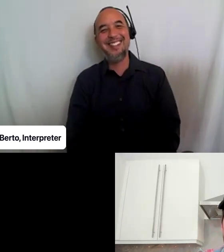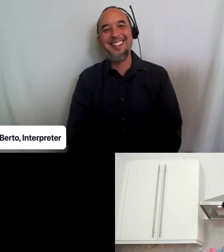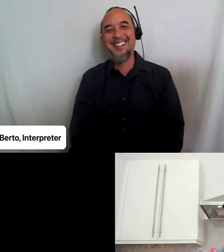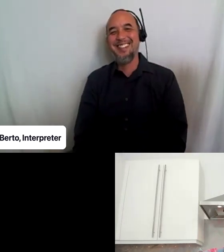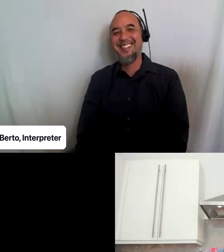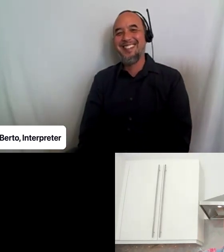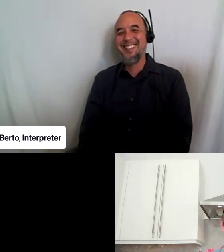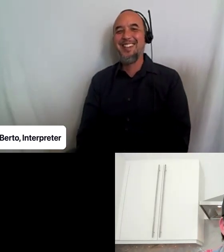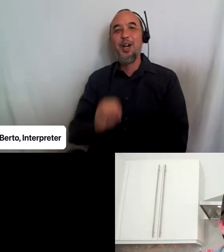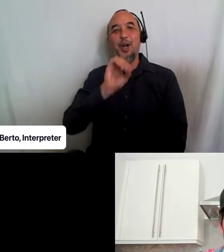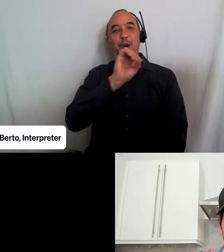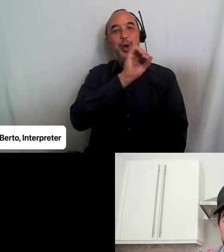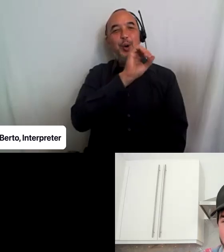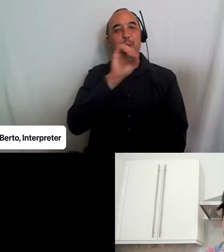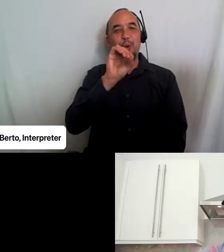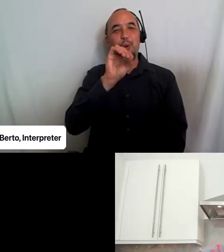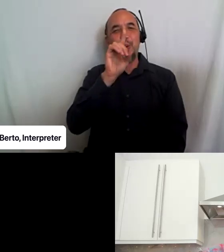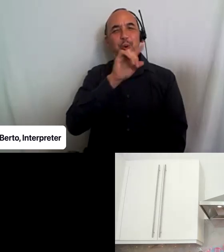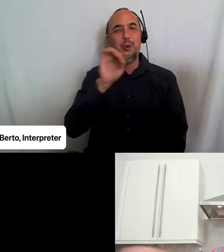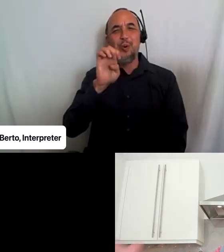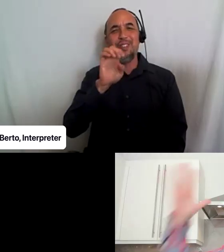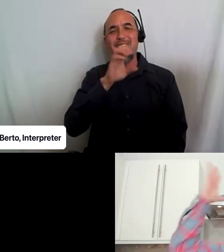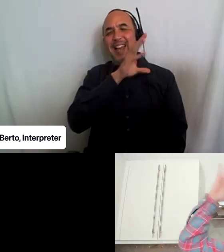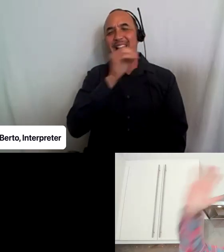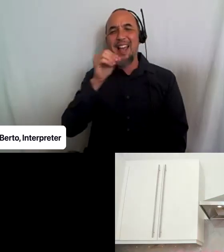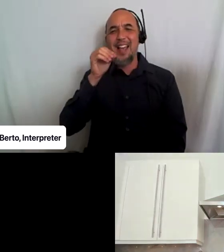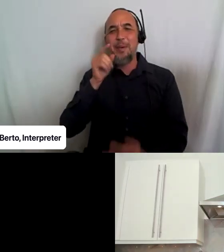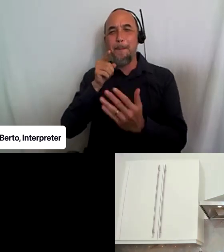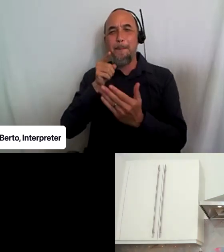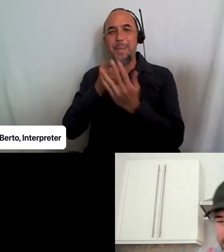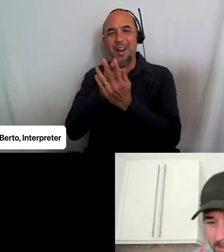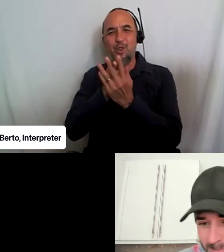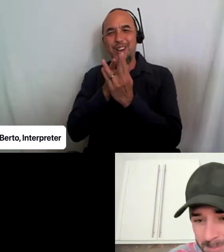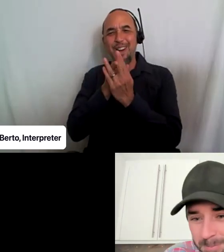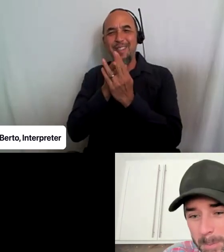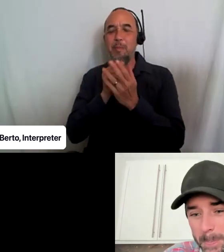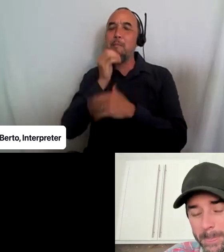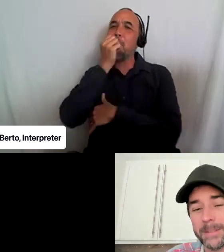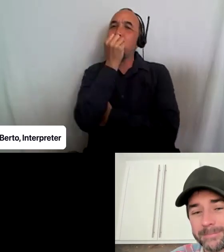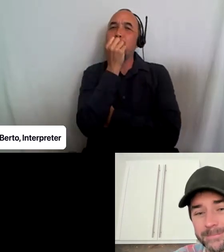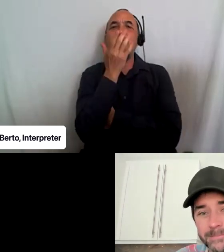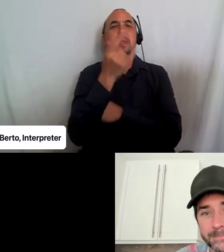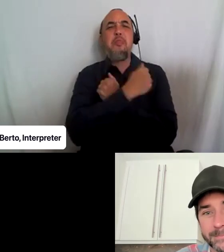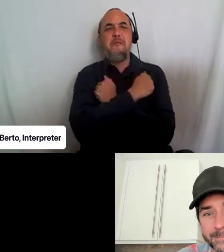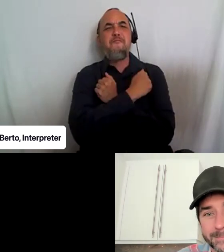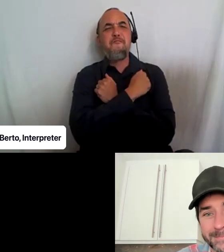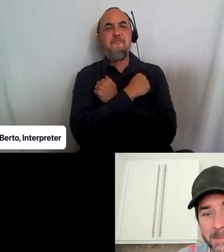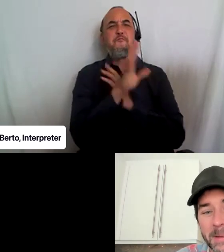also said oozing and penetrate, so that's on you. yeah, yeah, You're yeah. like, No, let's just call it. It's just love. It's just love.